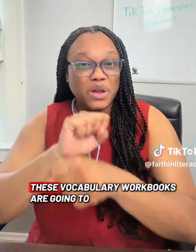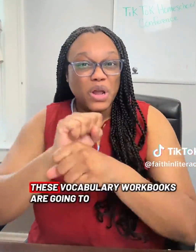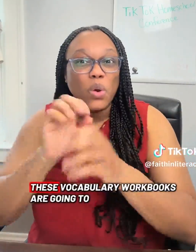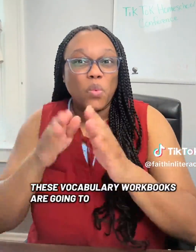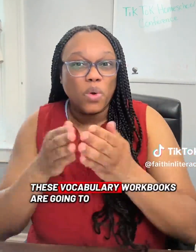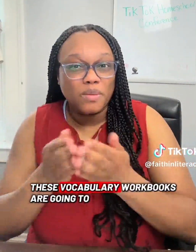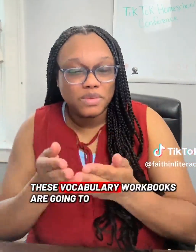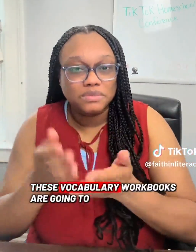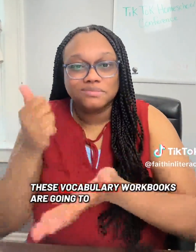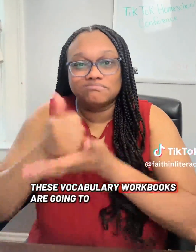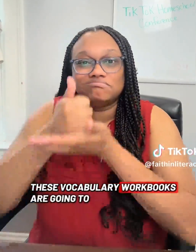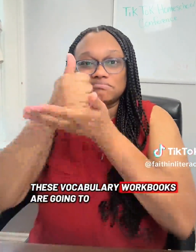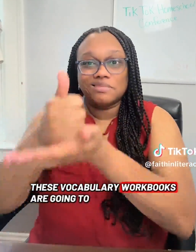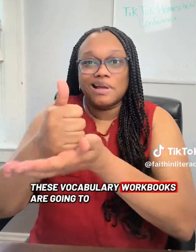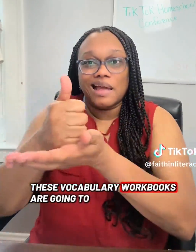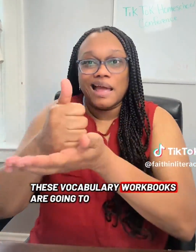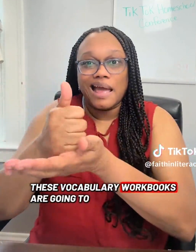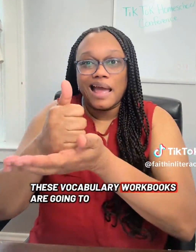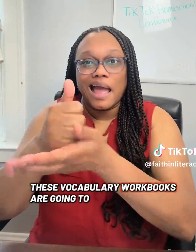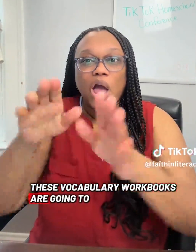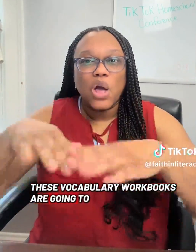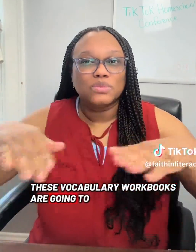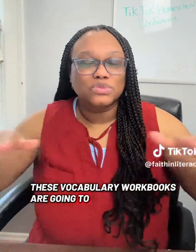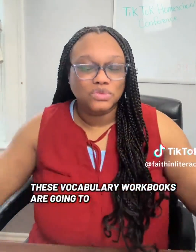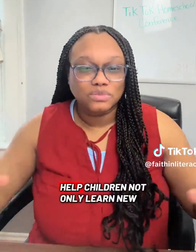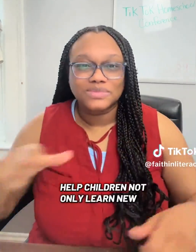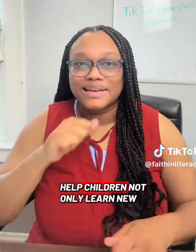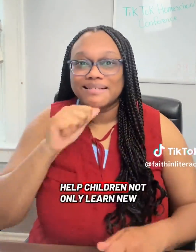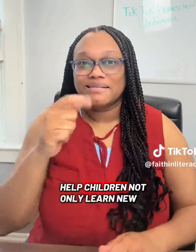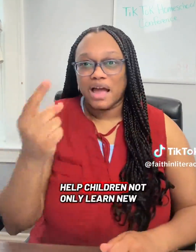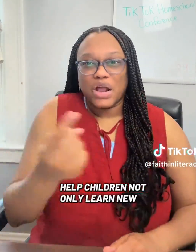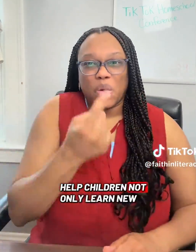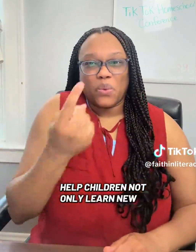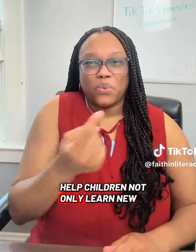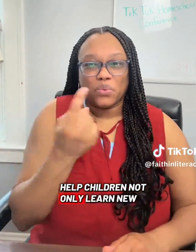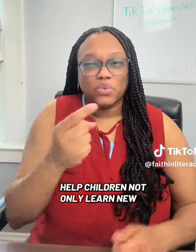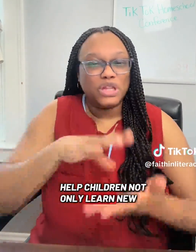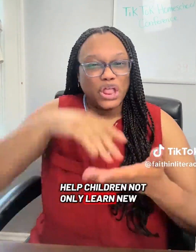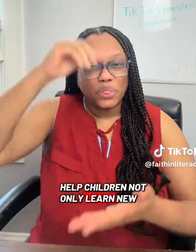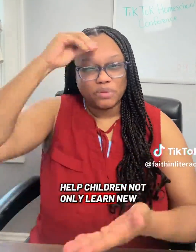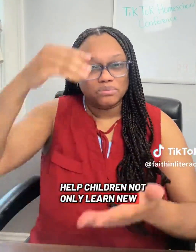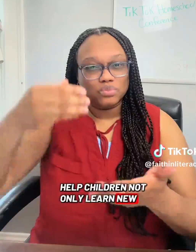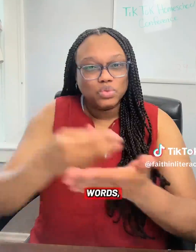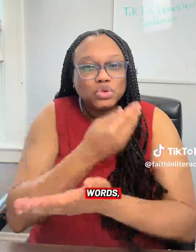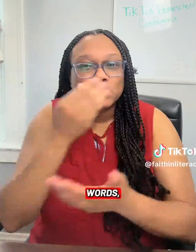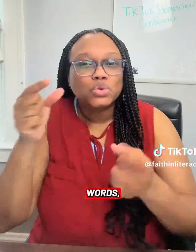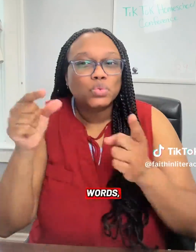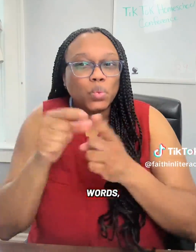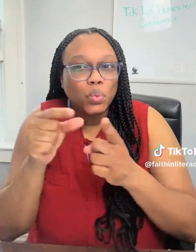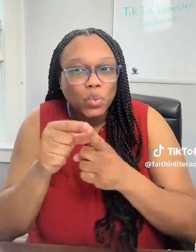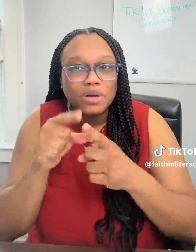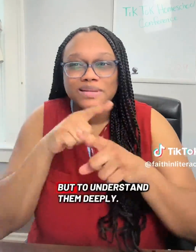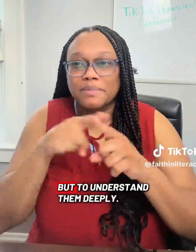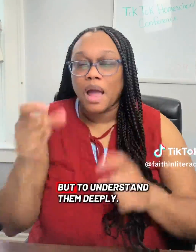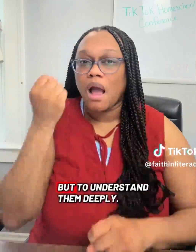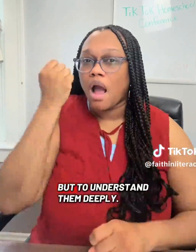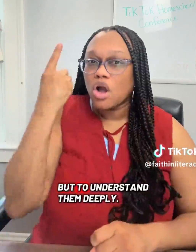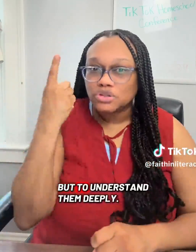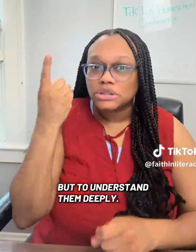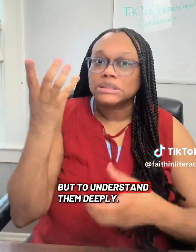These vocabulary workbooks are going to help children not only learn new words, but to